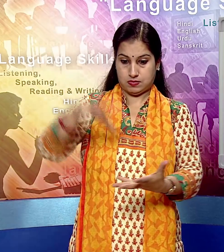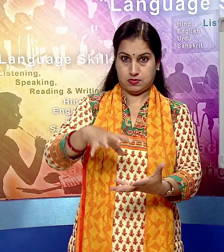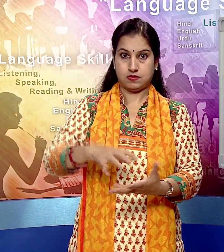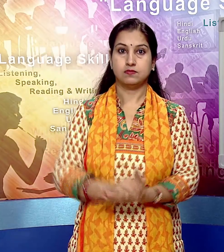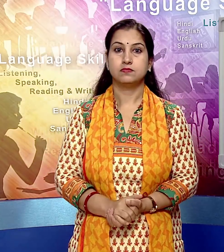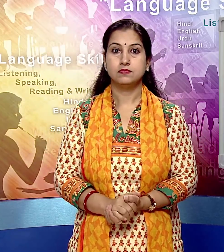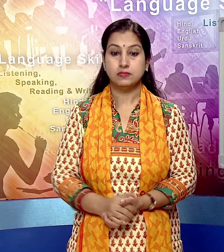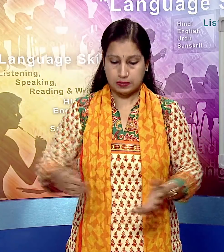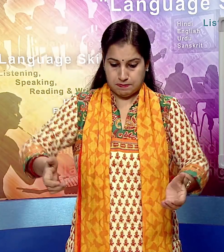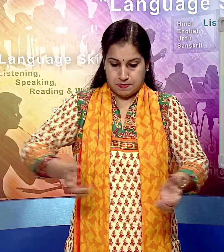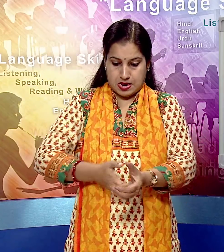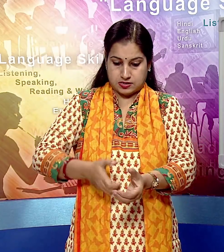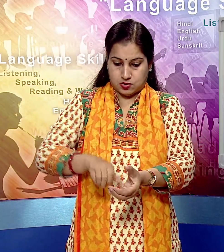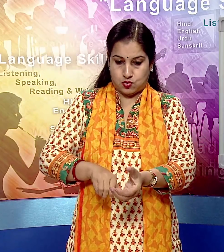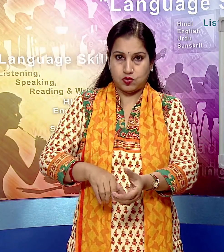pressure cooker,